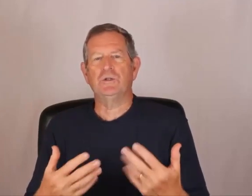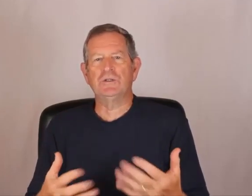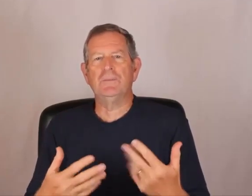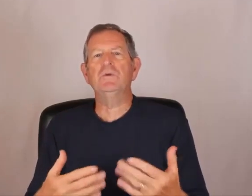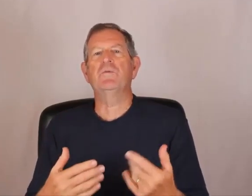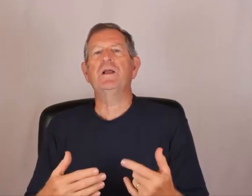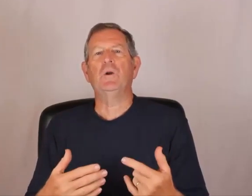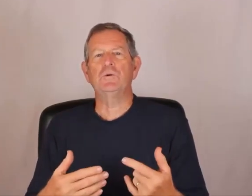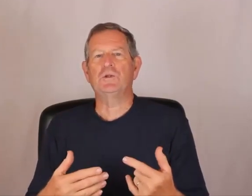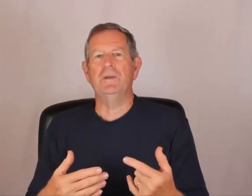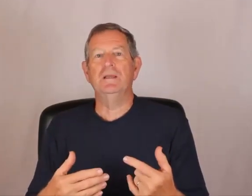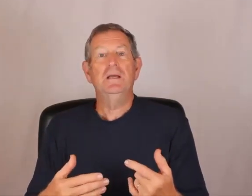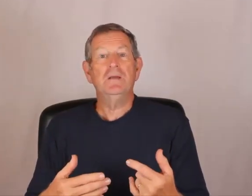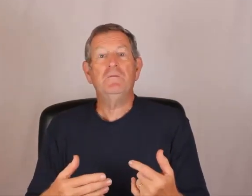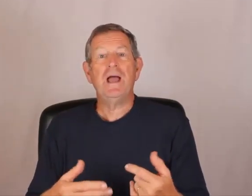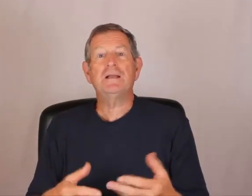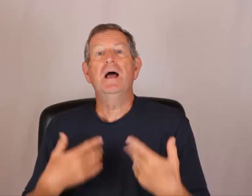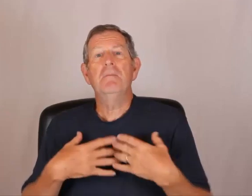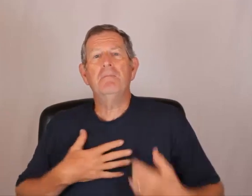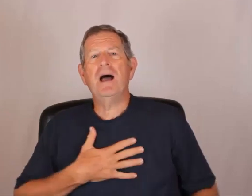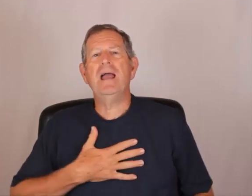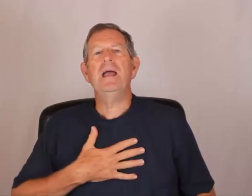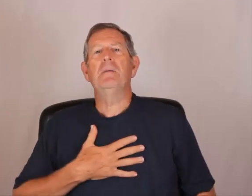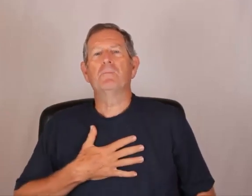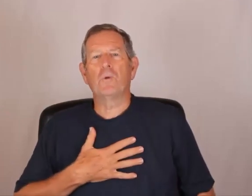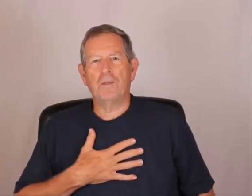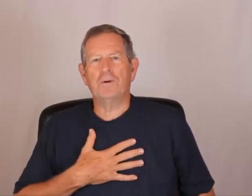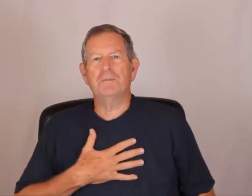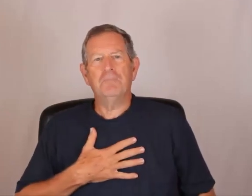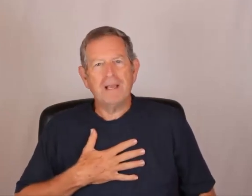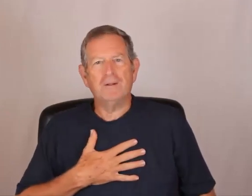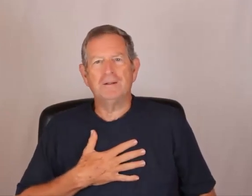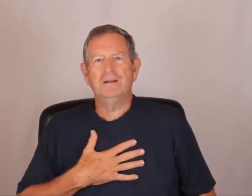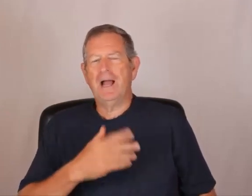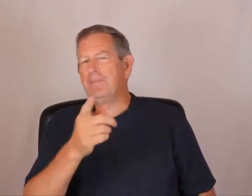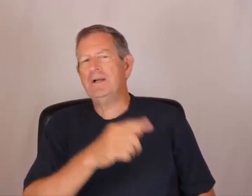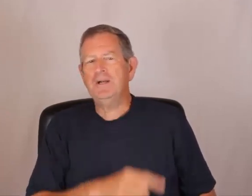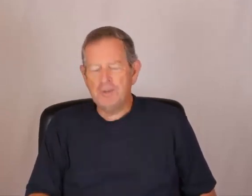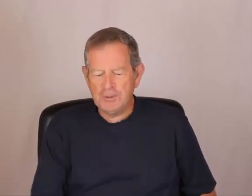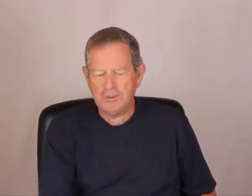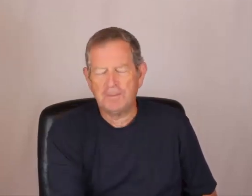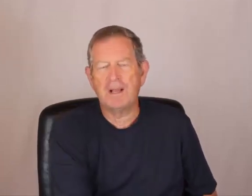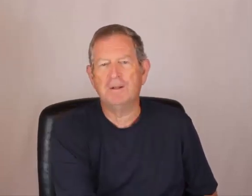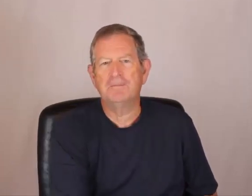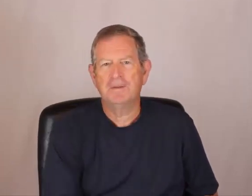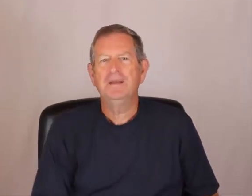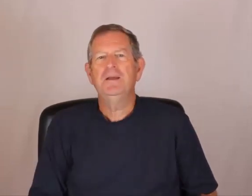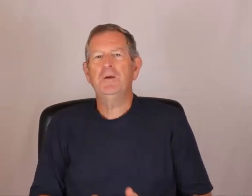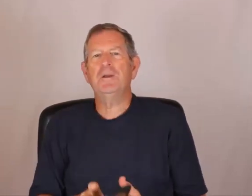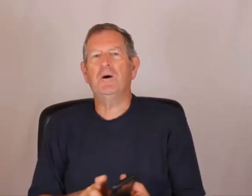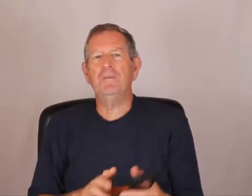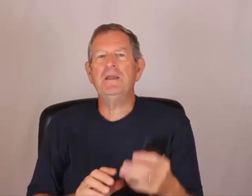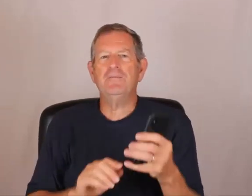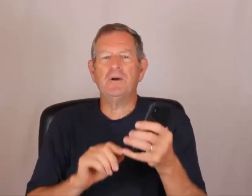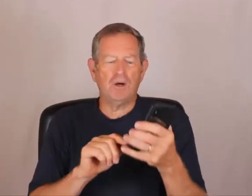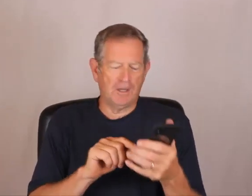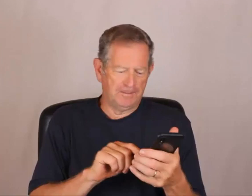questions, someone who's very close to me. In fact, my brother, Michael. I'm going to introduce you to Michael. Here we go. Let me give him a call.